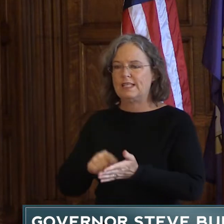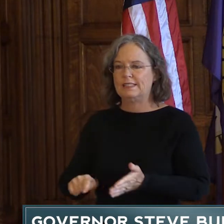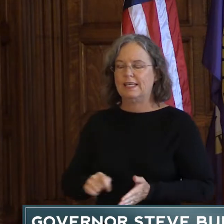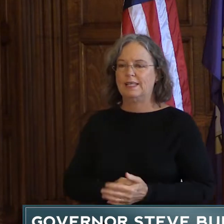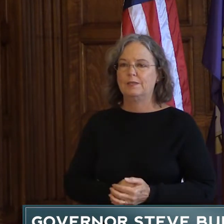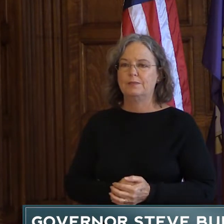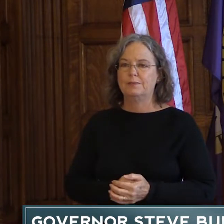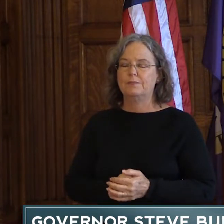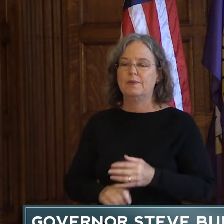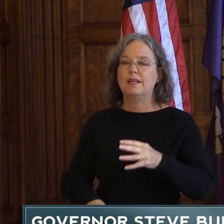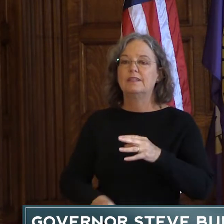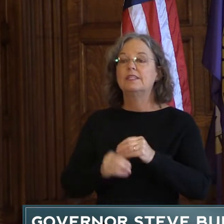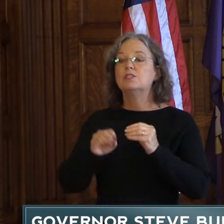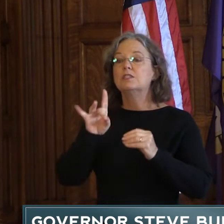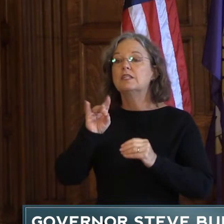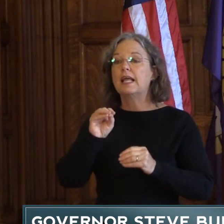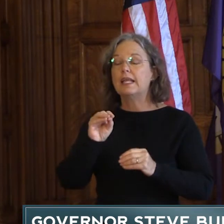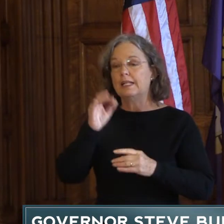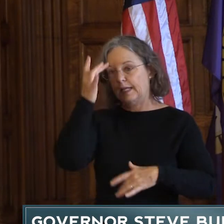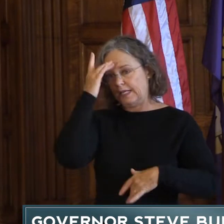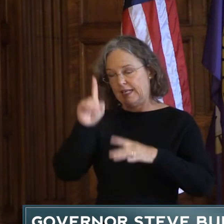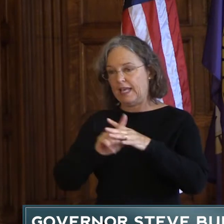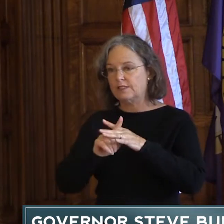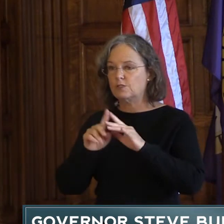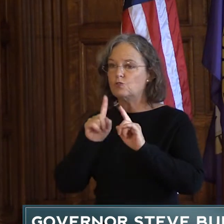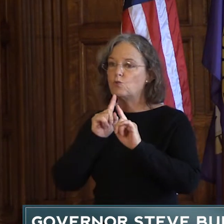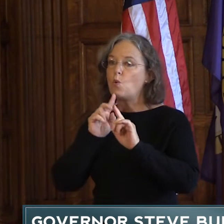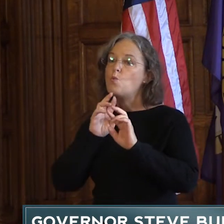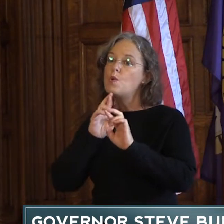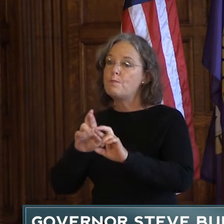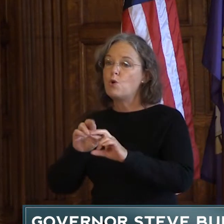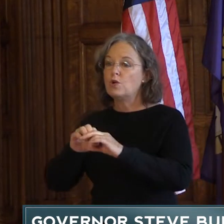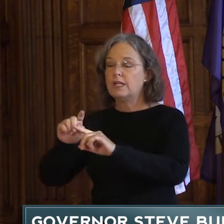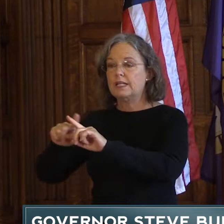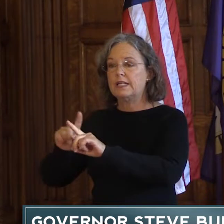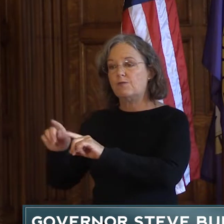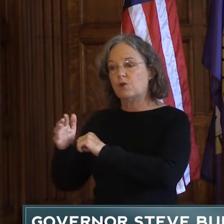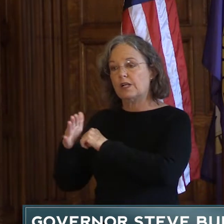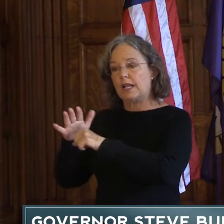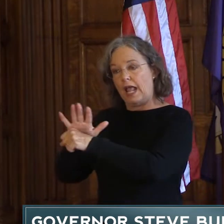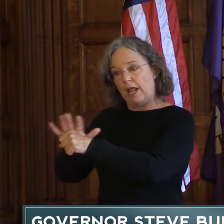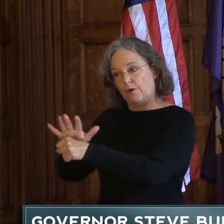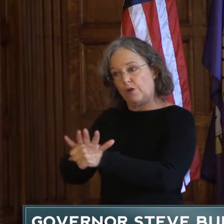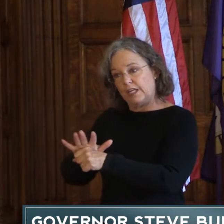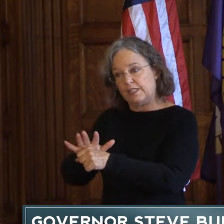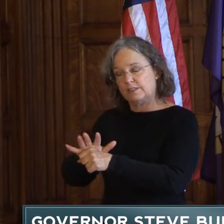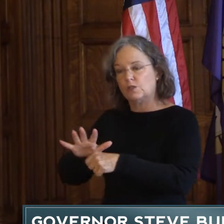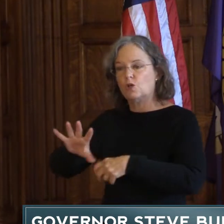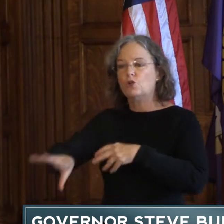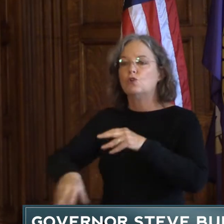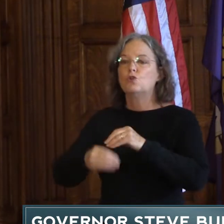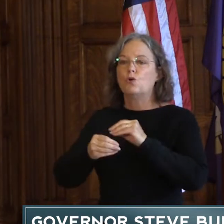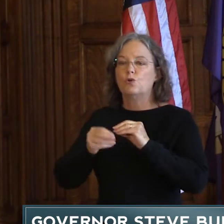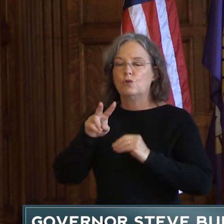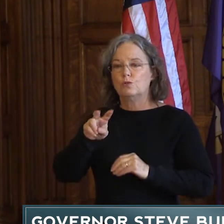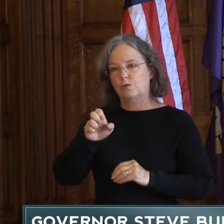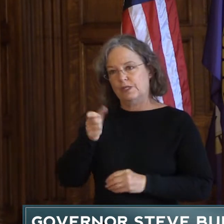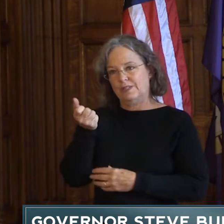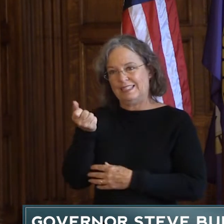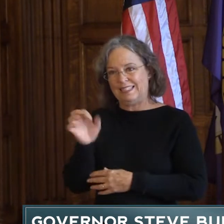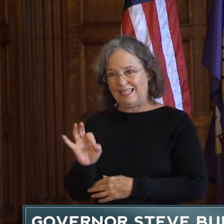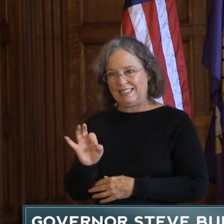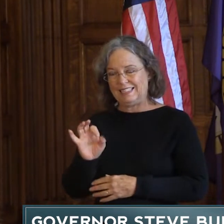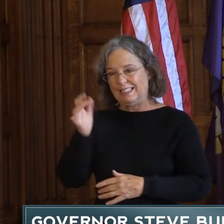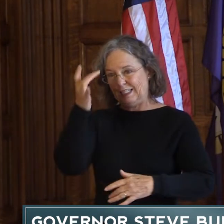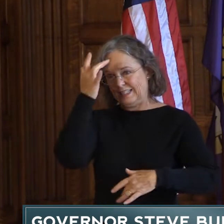80 cases were reported in other jurisdictions, resulting in a total of 219